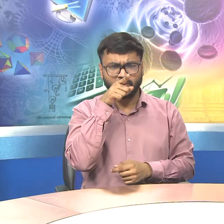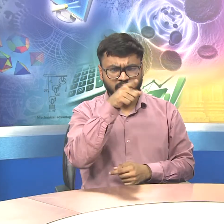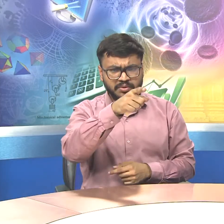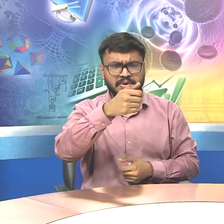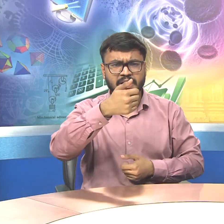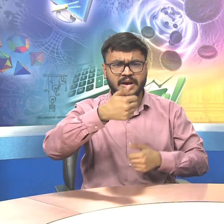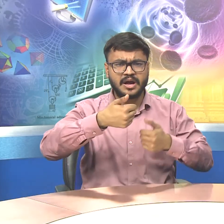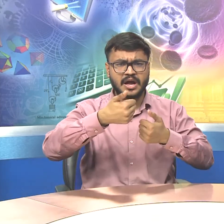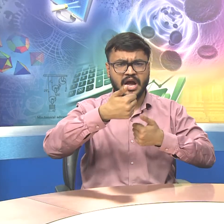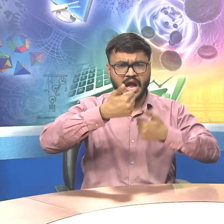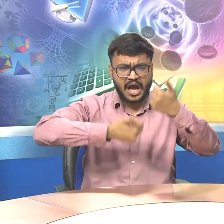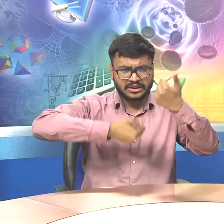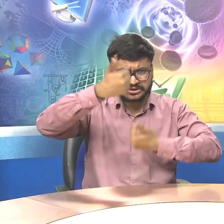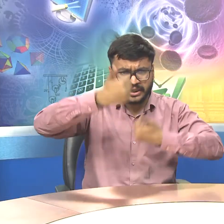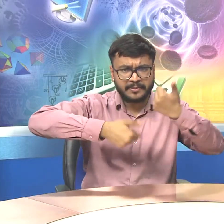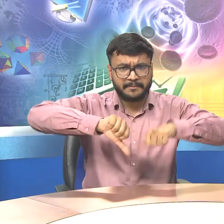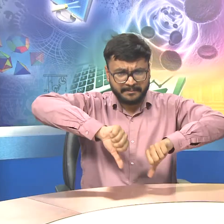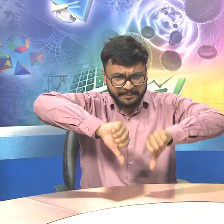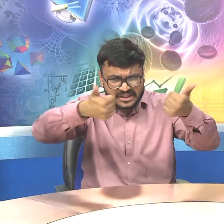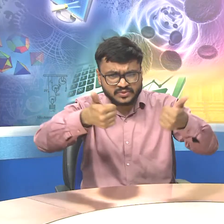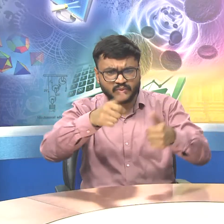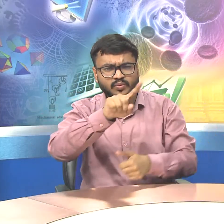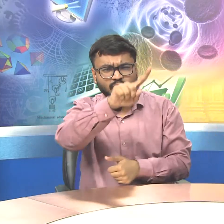Did you pass the exam?